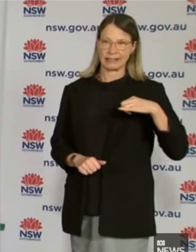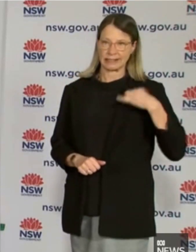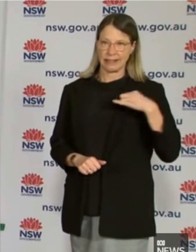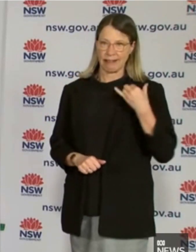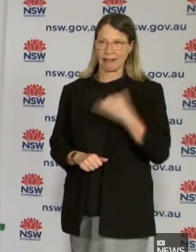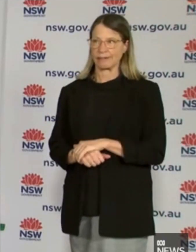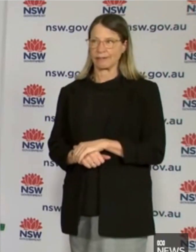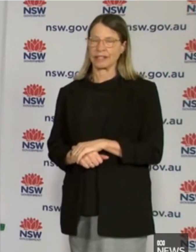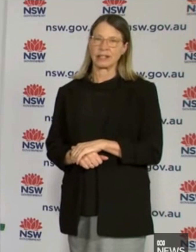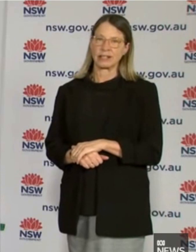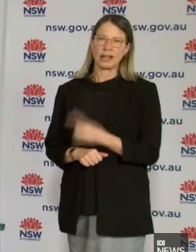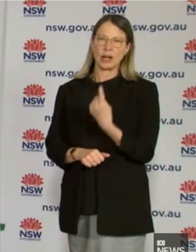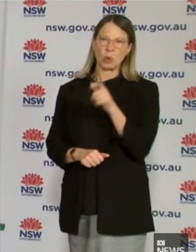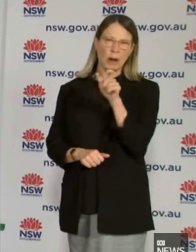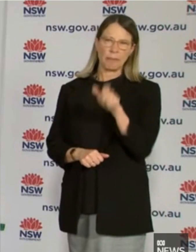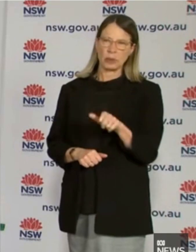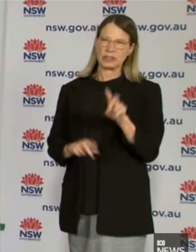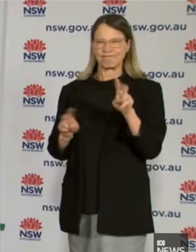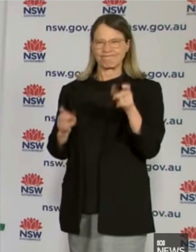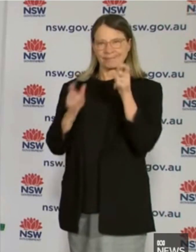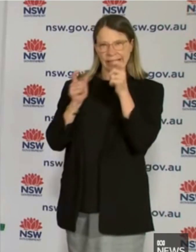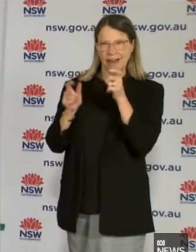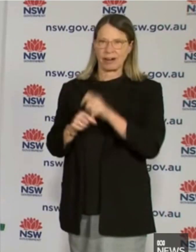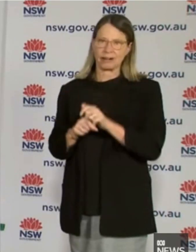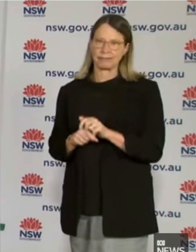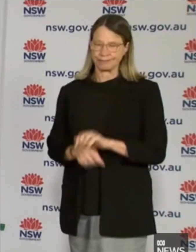1 person who is a carer. It's our